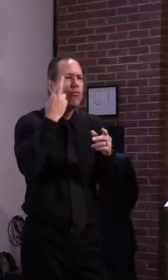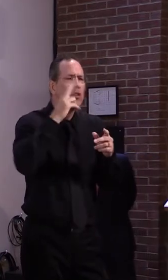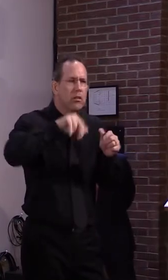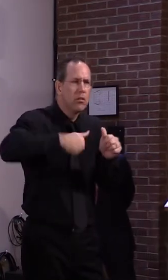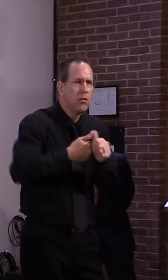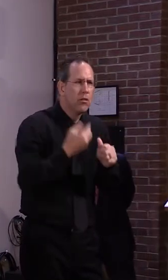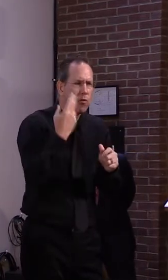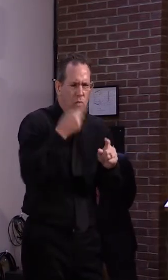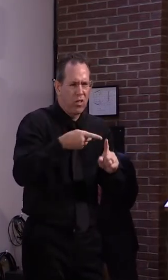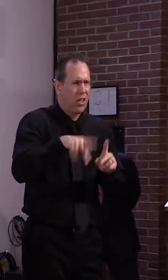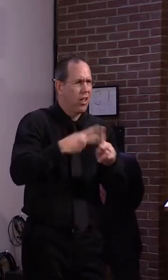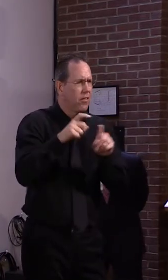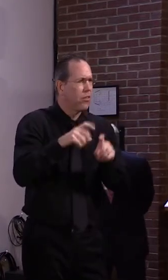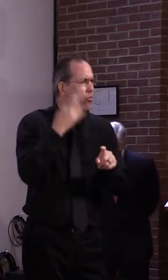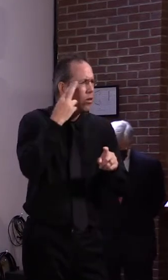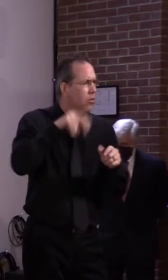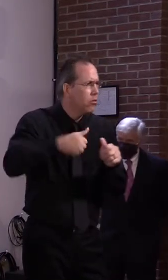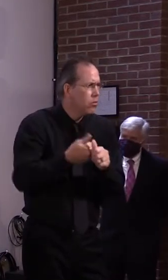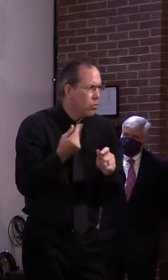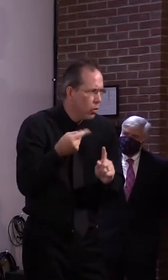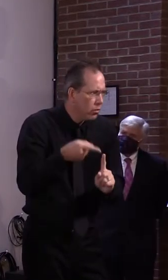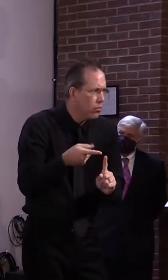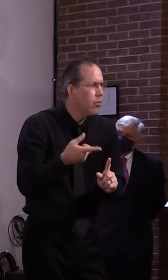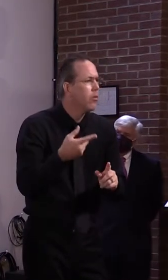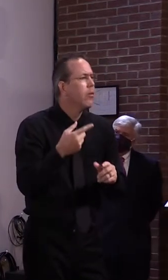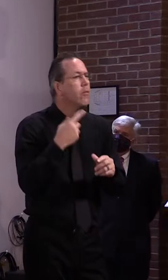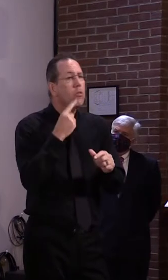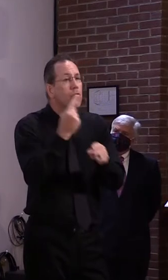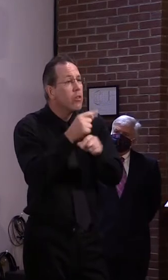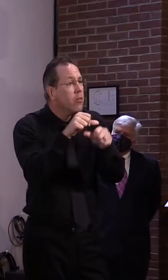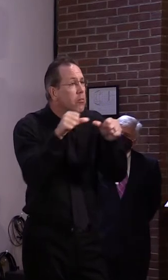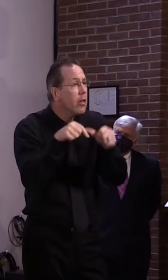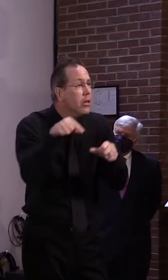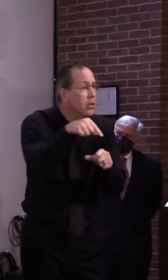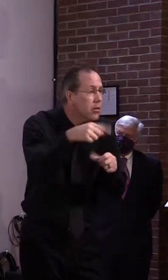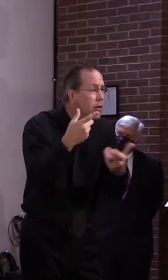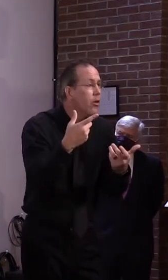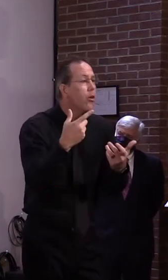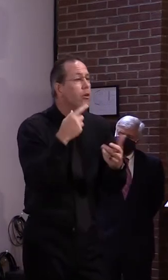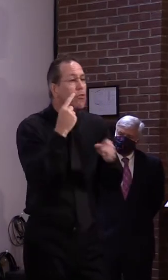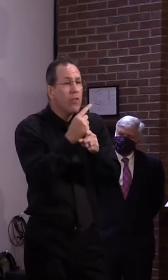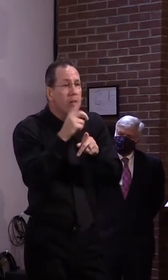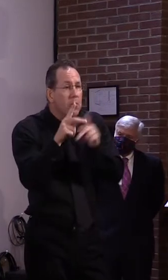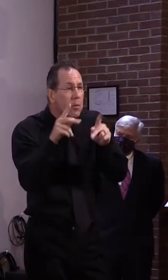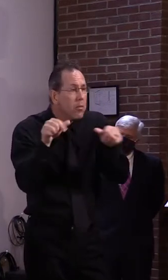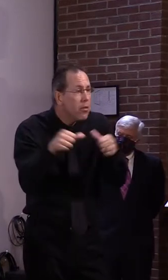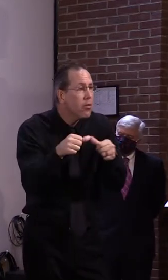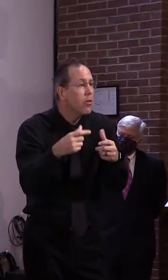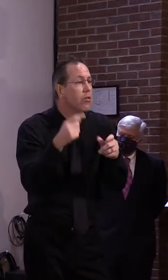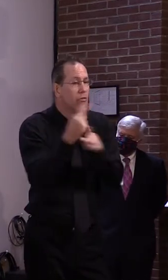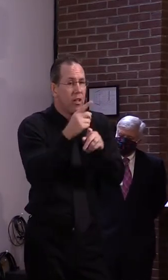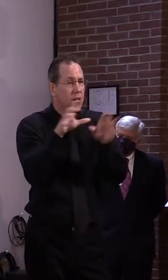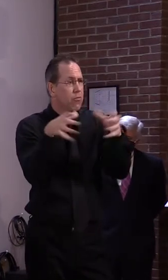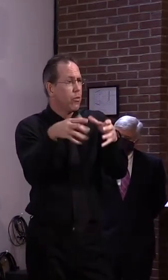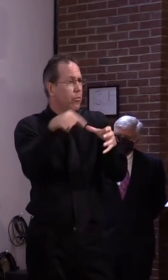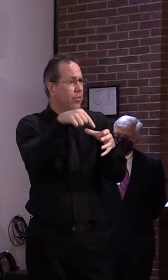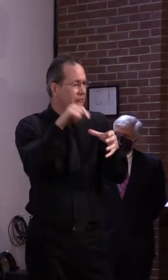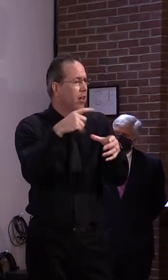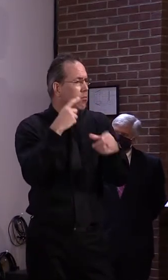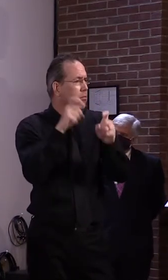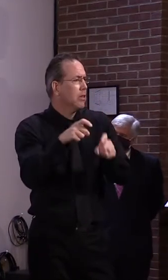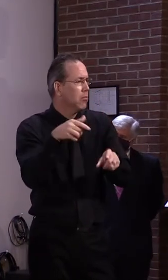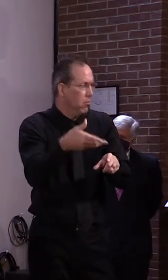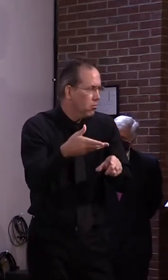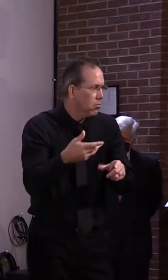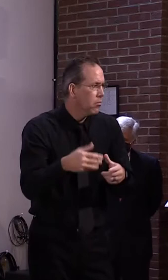role is. There was a conflict or a discordance between the results on the antigen test